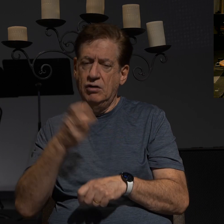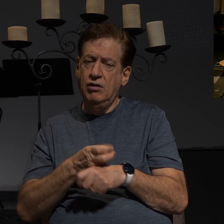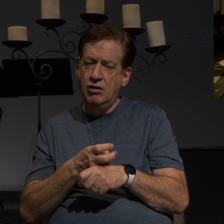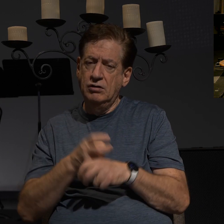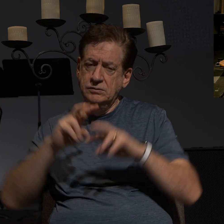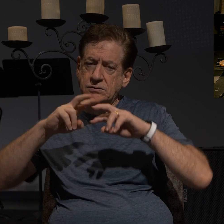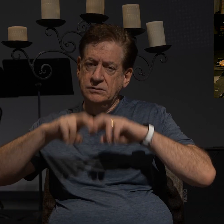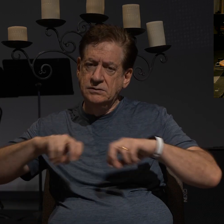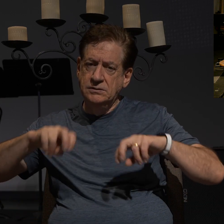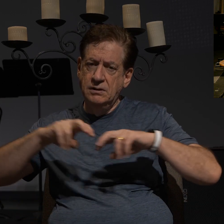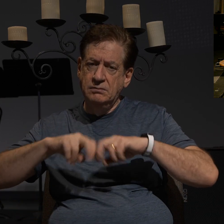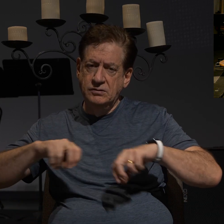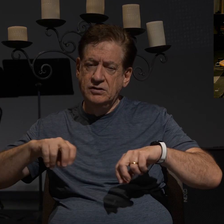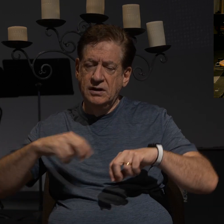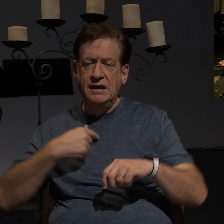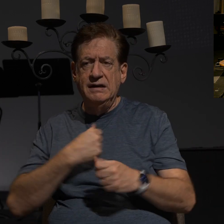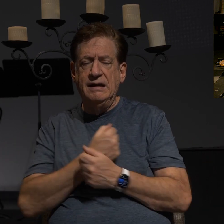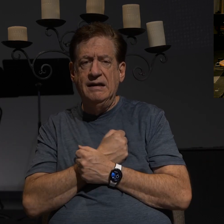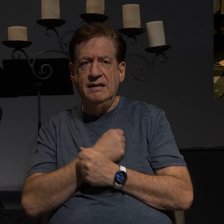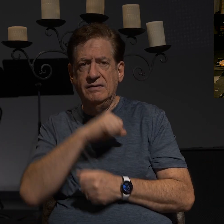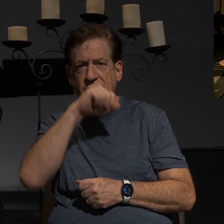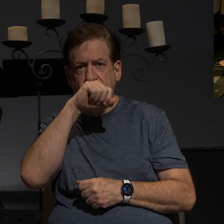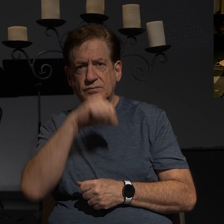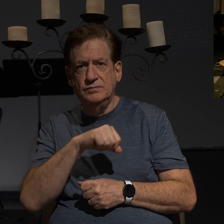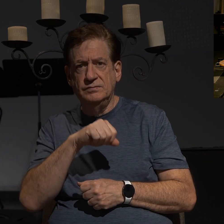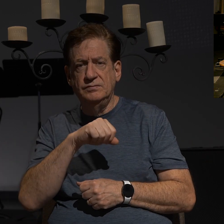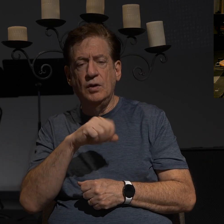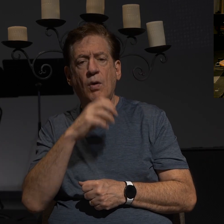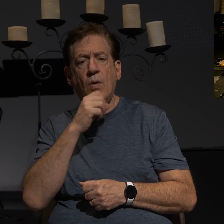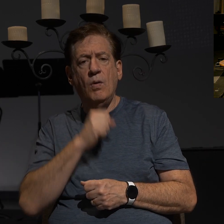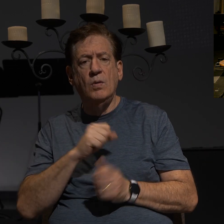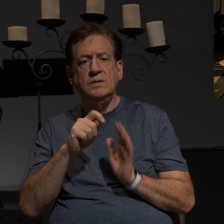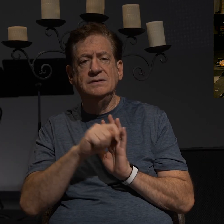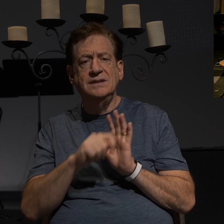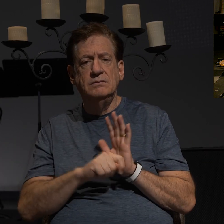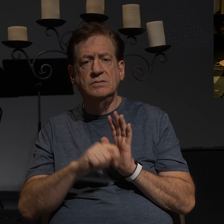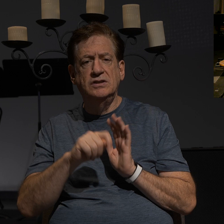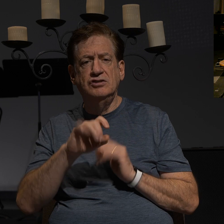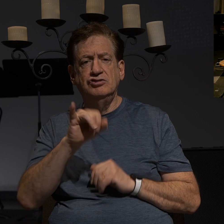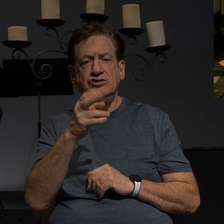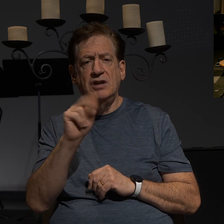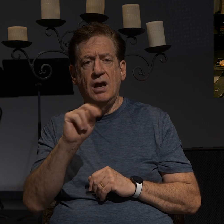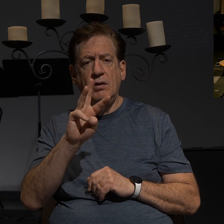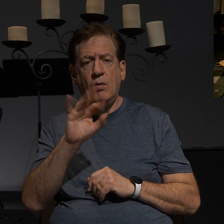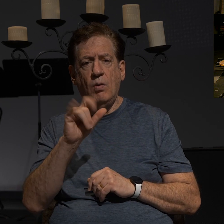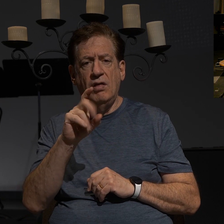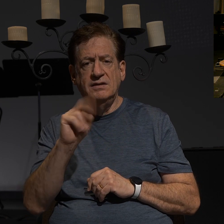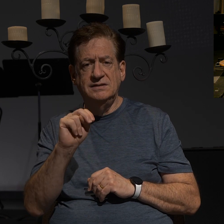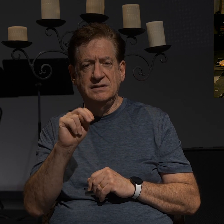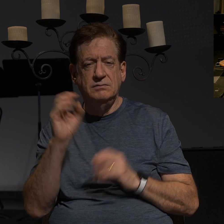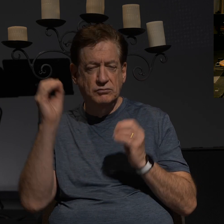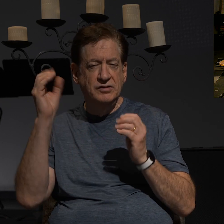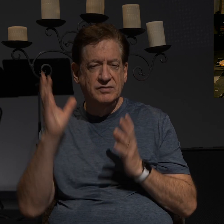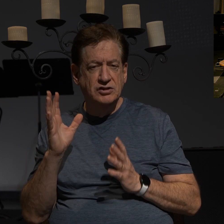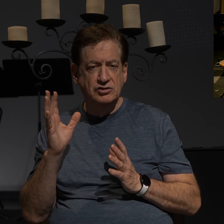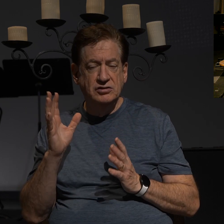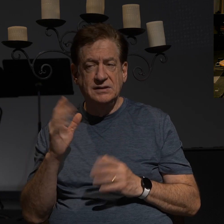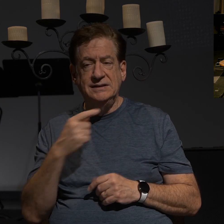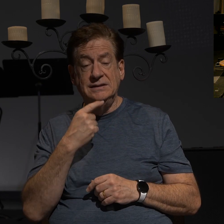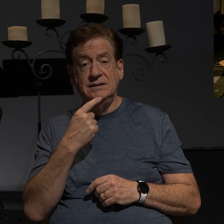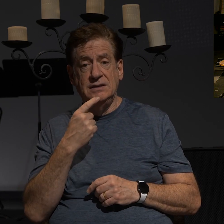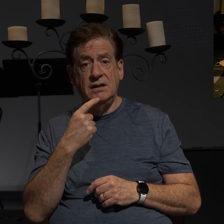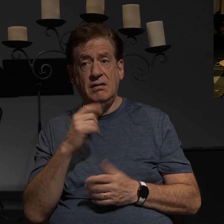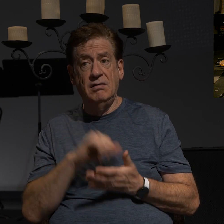decipher. And I love what the Old Testament professor John Walton is known for saying. He stated this. He said, the